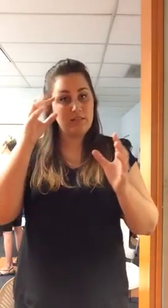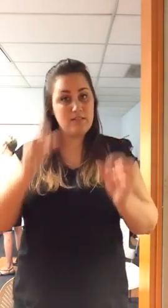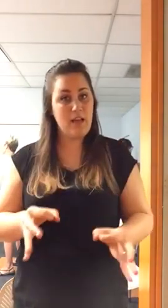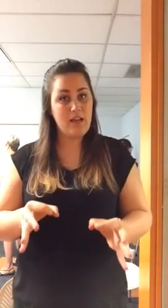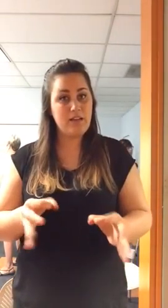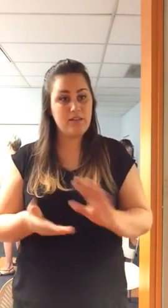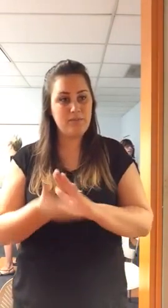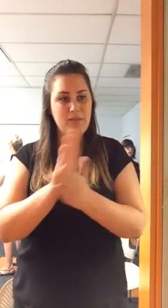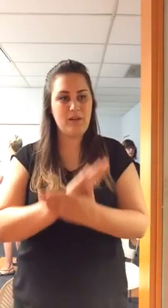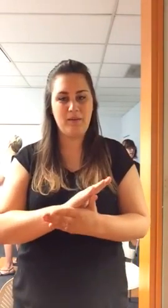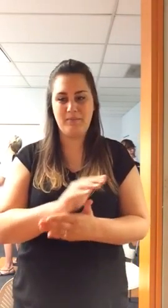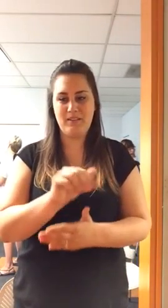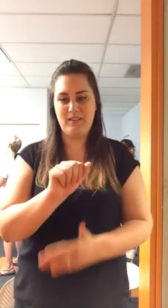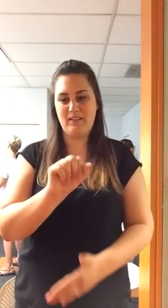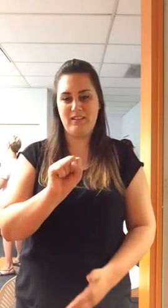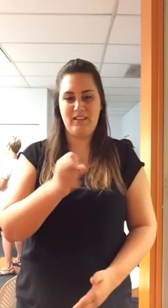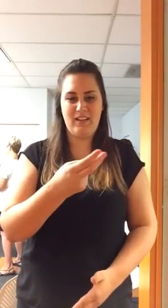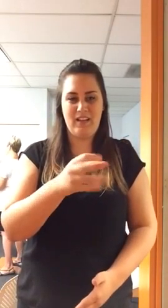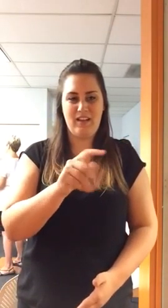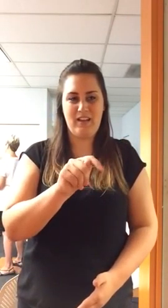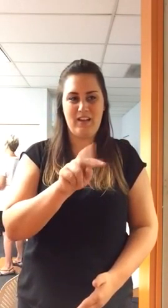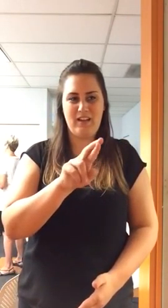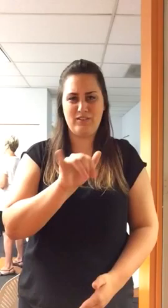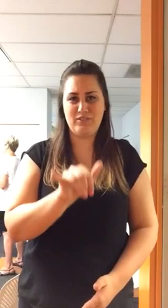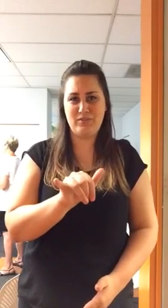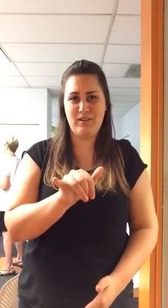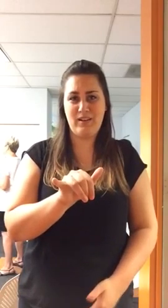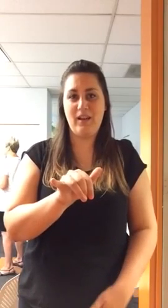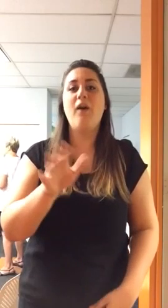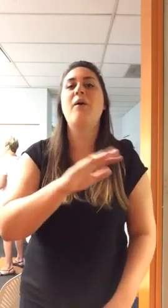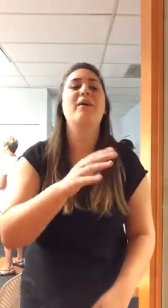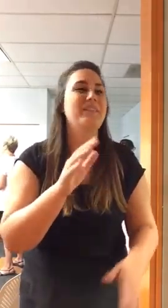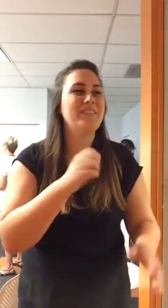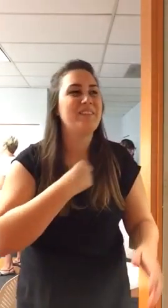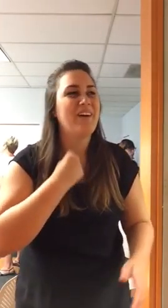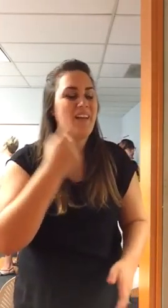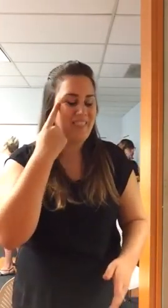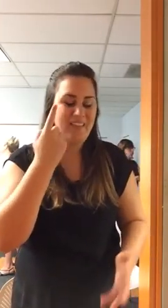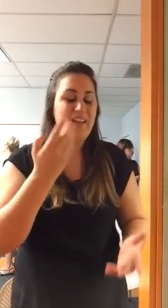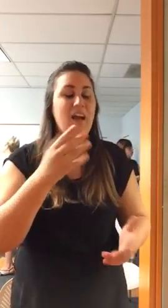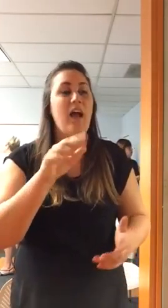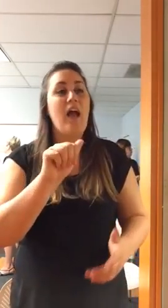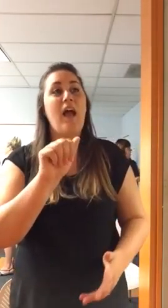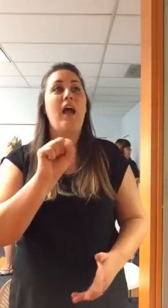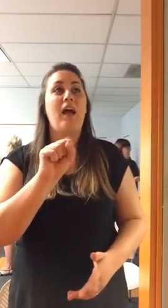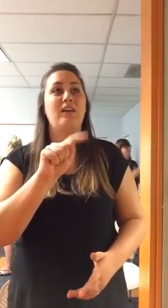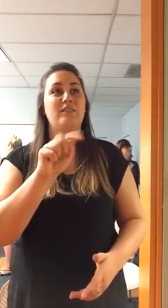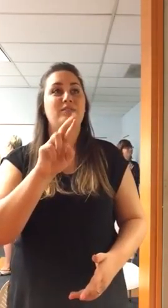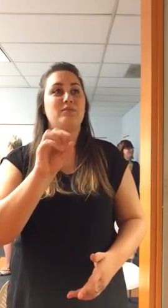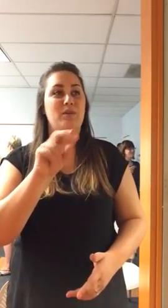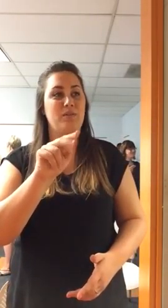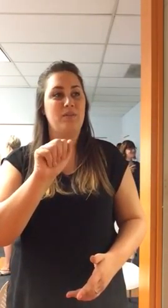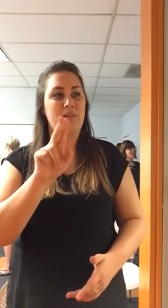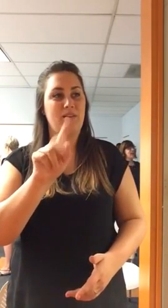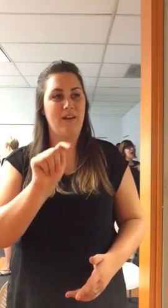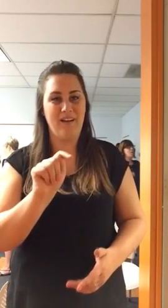an ashtray. Is that what you said? Oh, an astronaut. Okay. I can't choose to be. I was thinking more along the lines of I